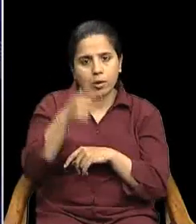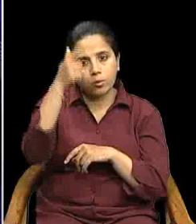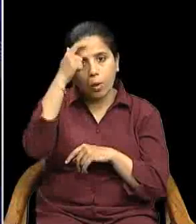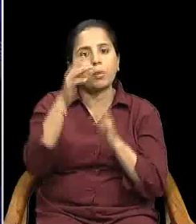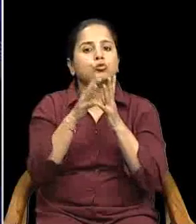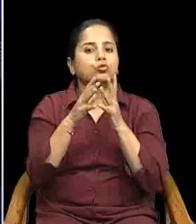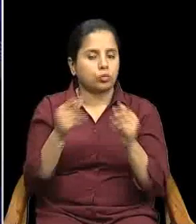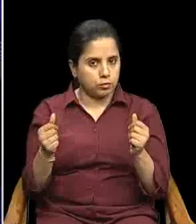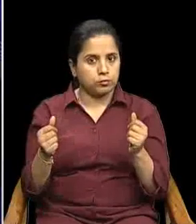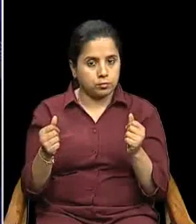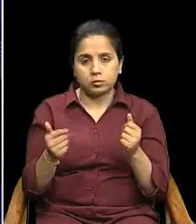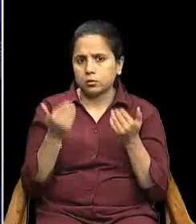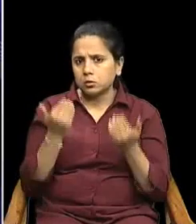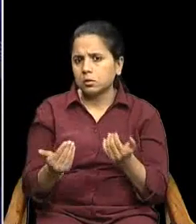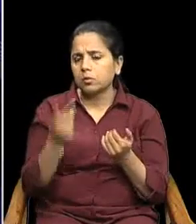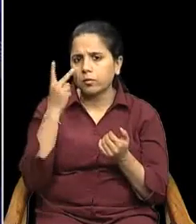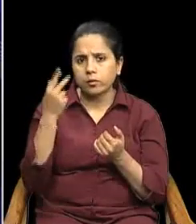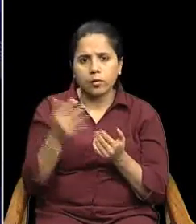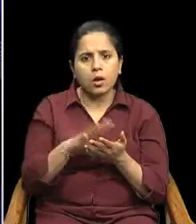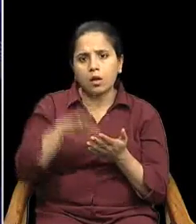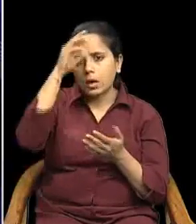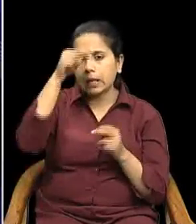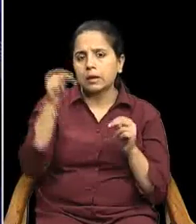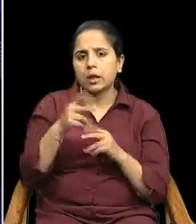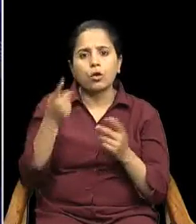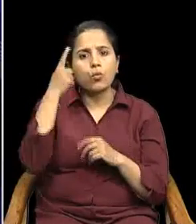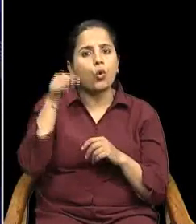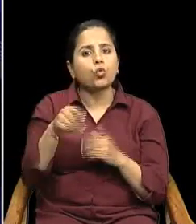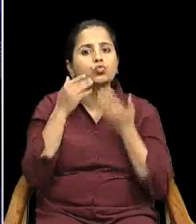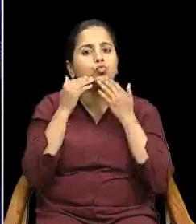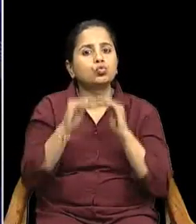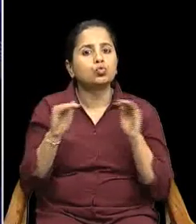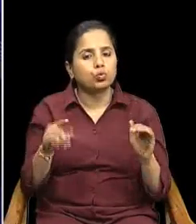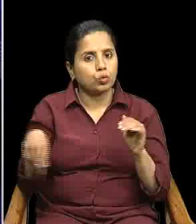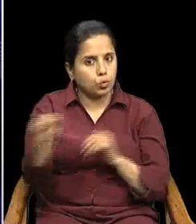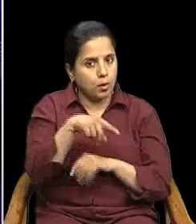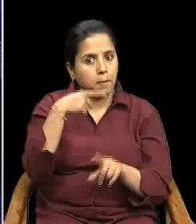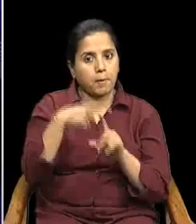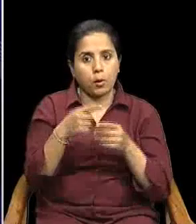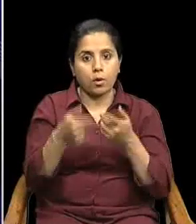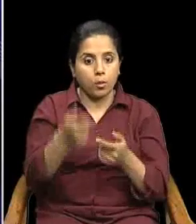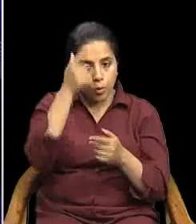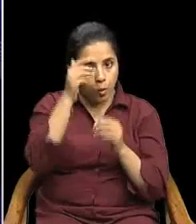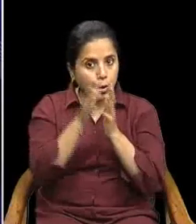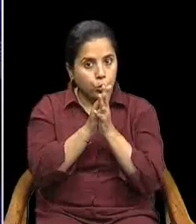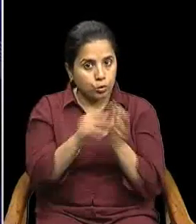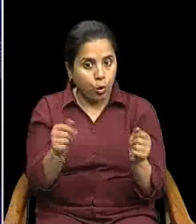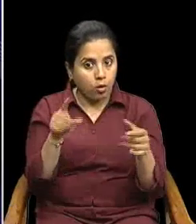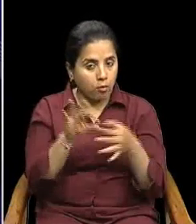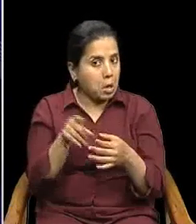solving. Now, what are the learning needs of the student as far as the problem solving is